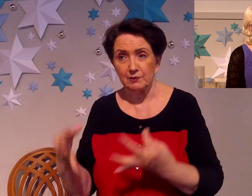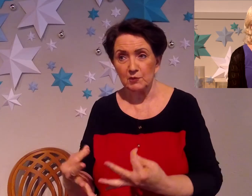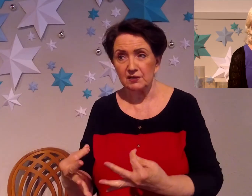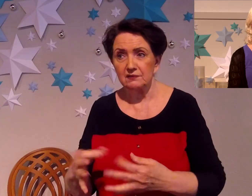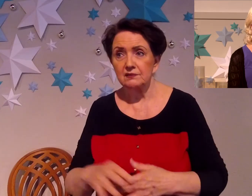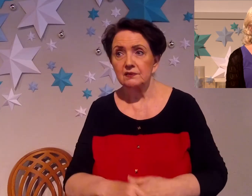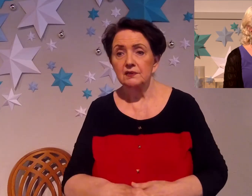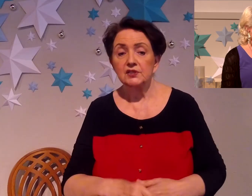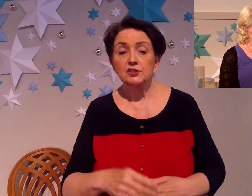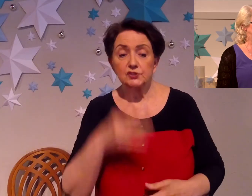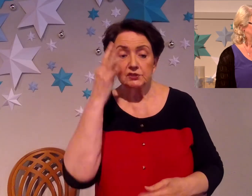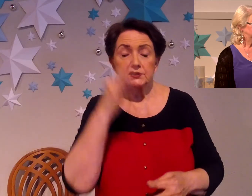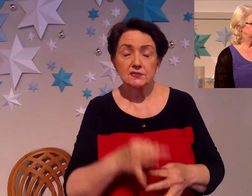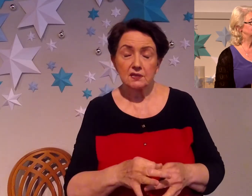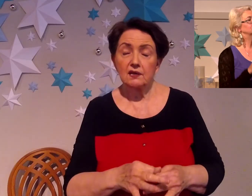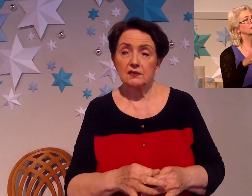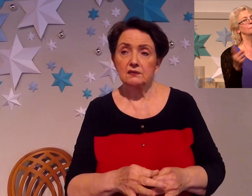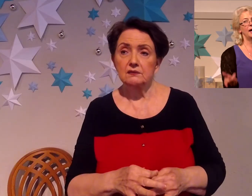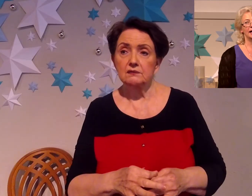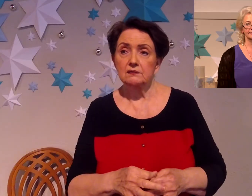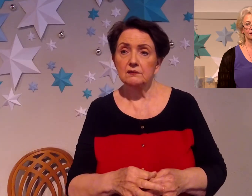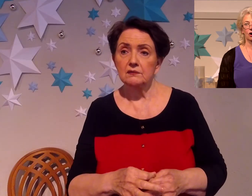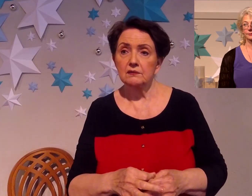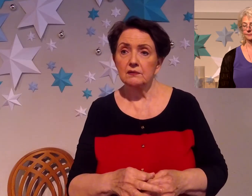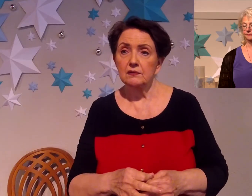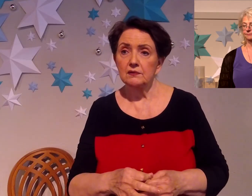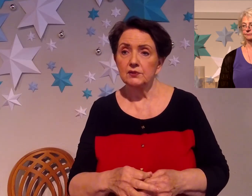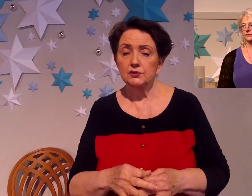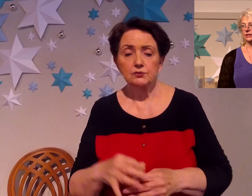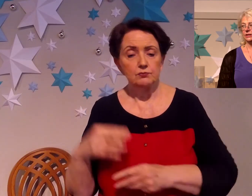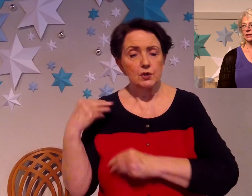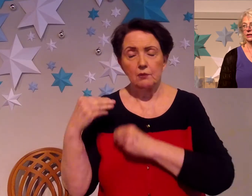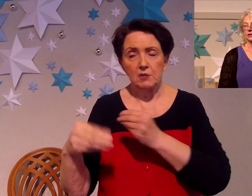made a deliberate decision that she would not pass that on.